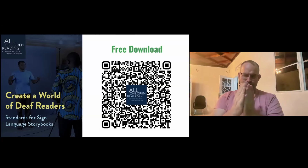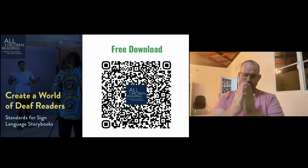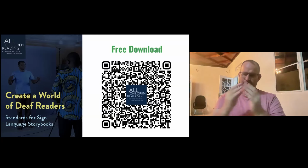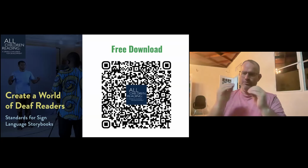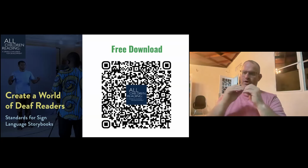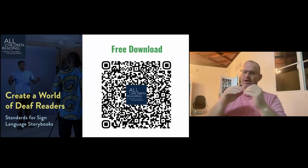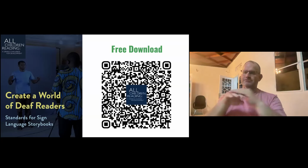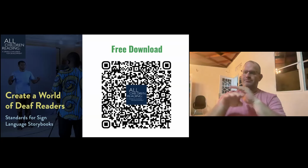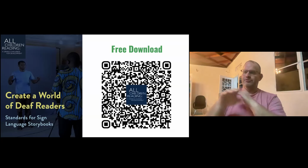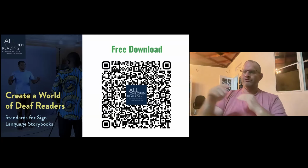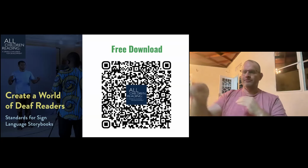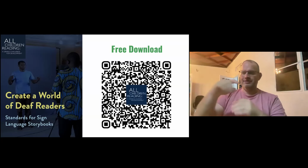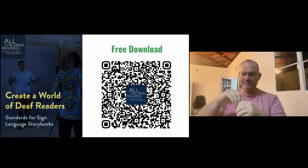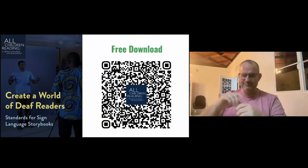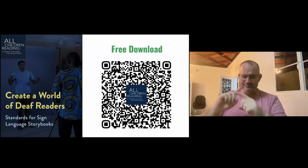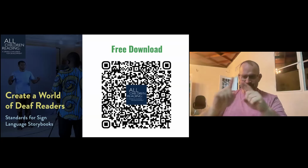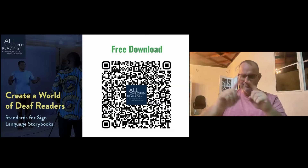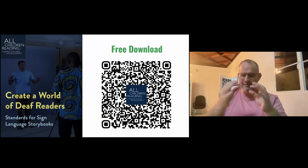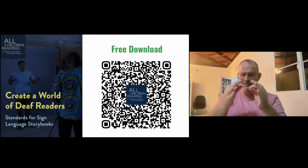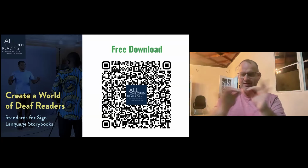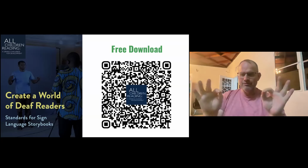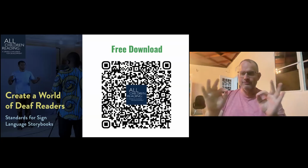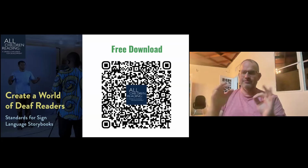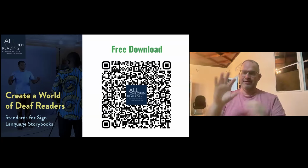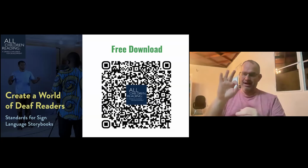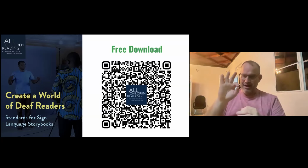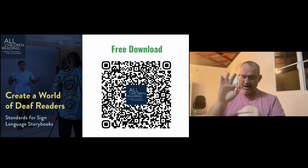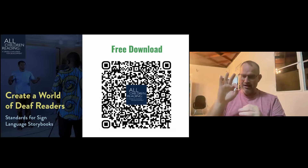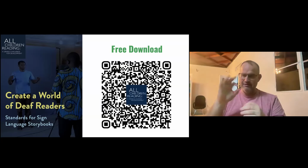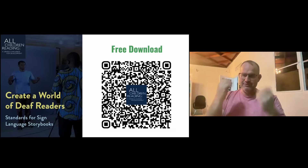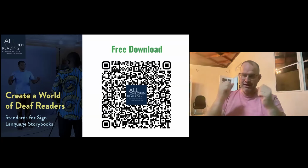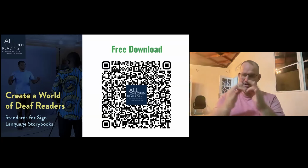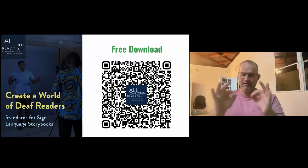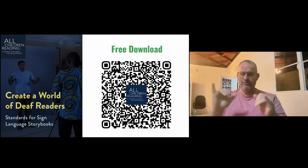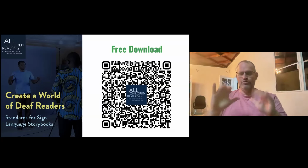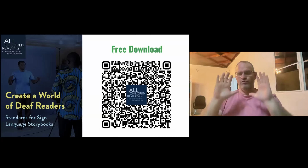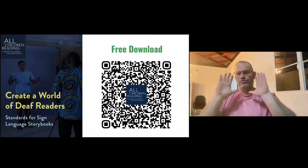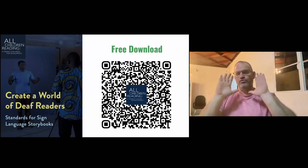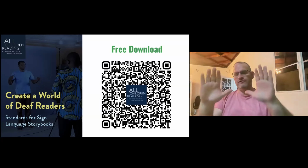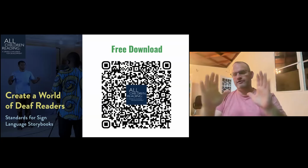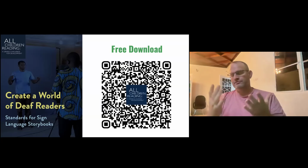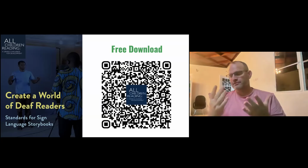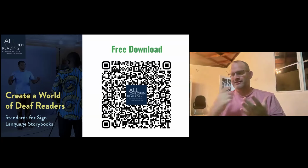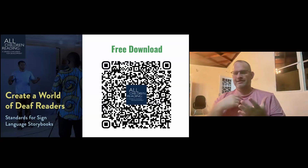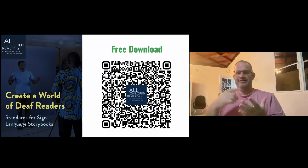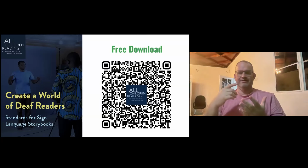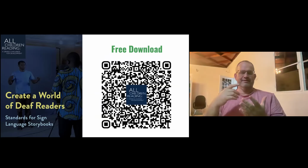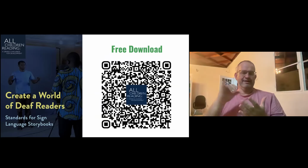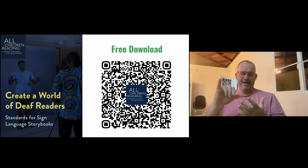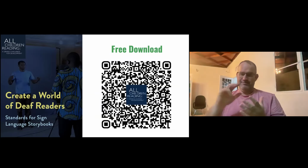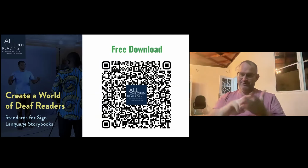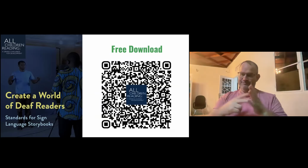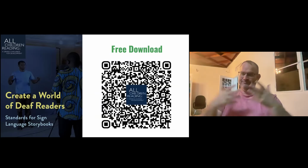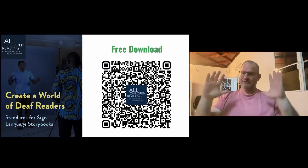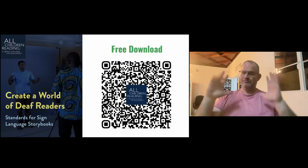possible, interpreter correction, ACR. And we encourage each of you to utilize these. We have content